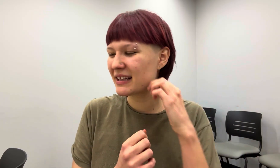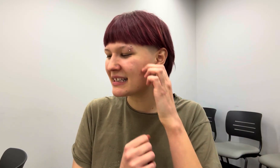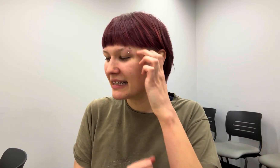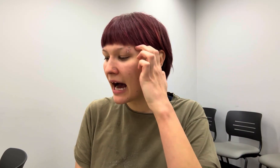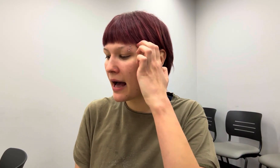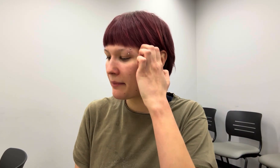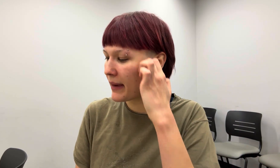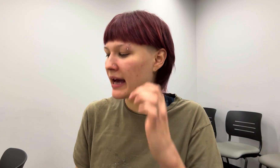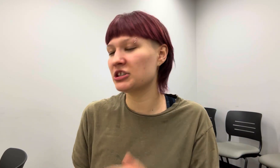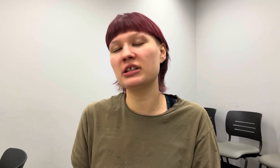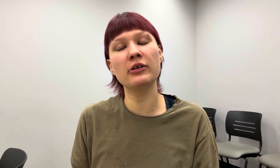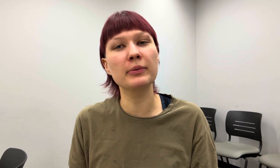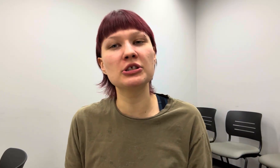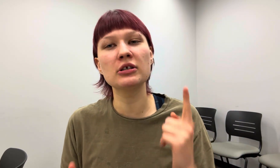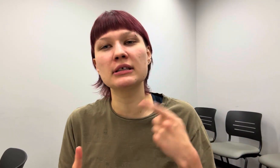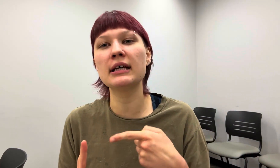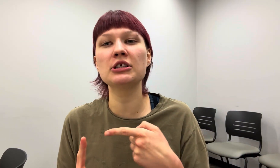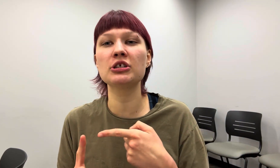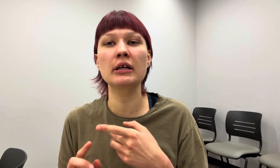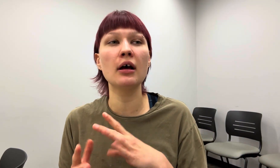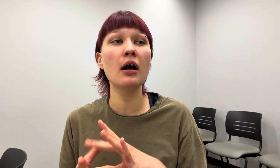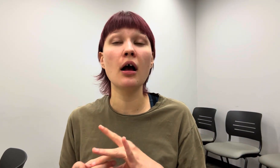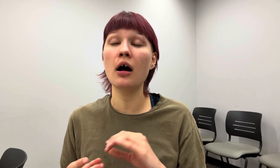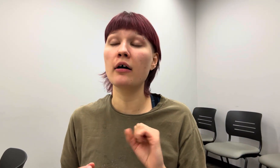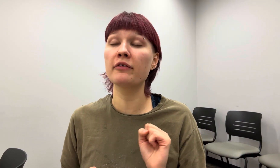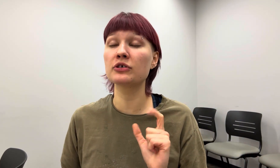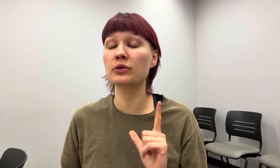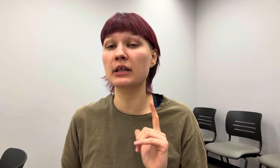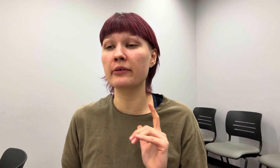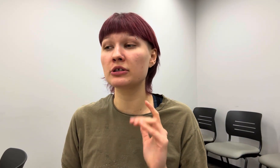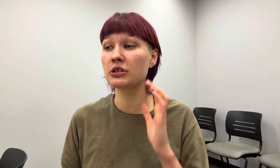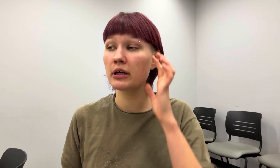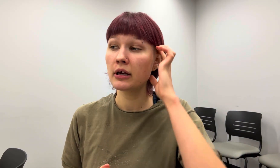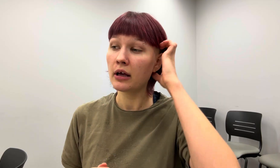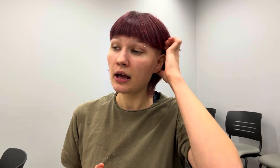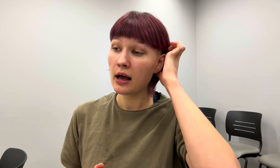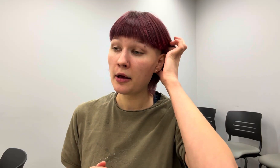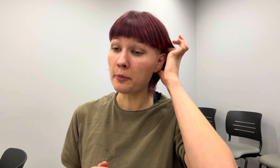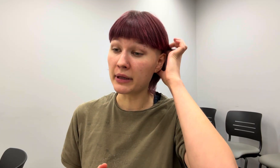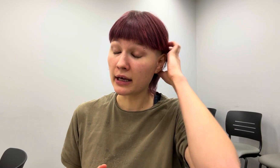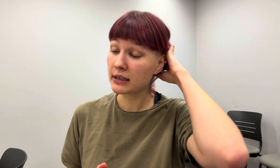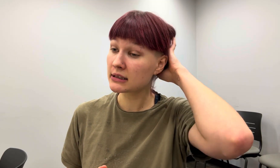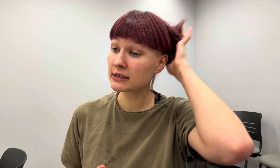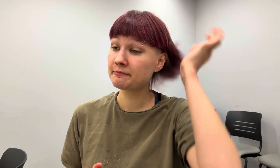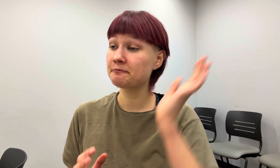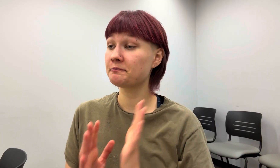did not match the original intention of the source language because